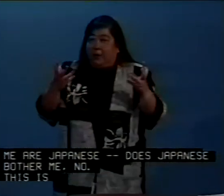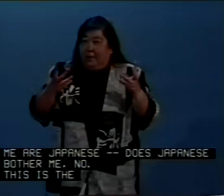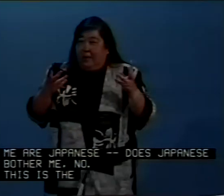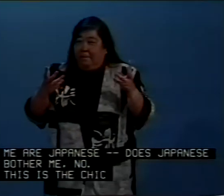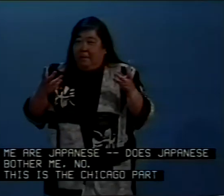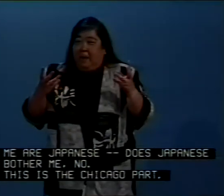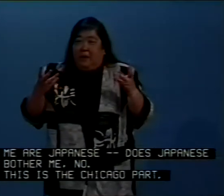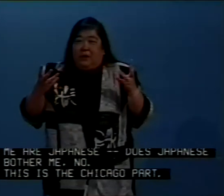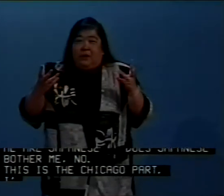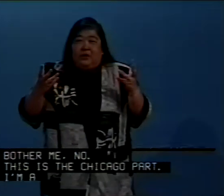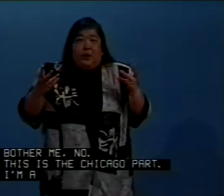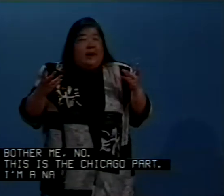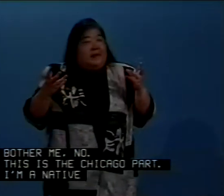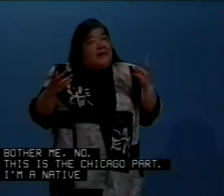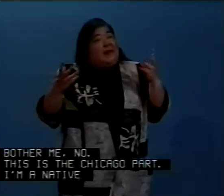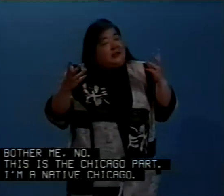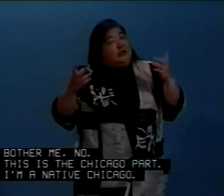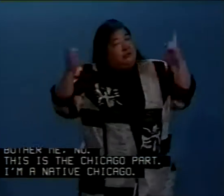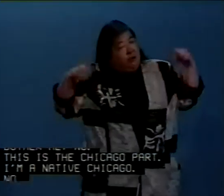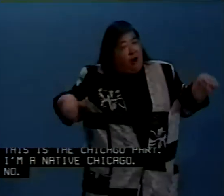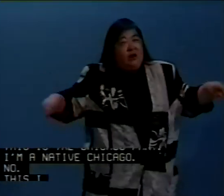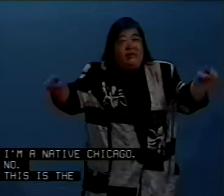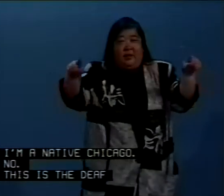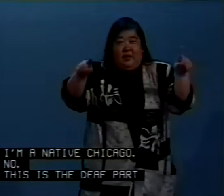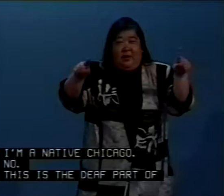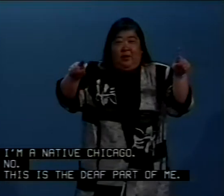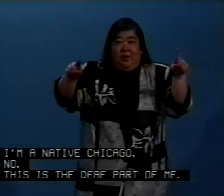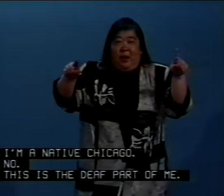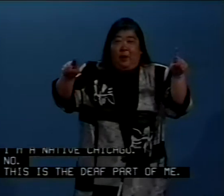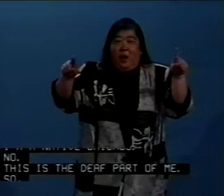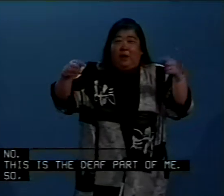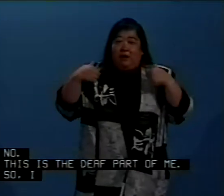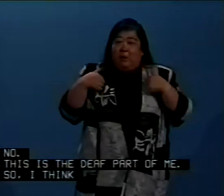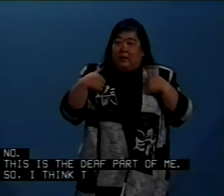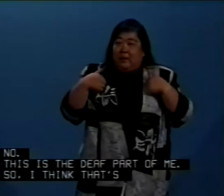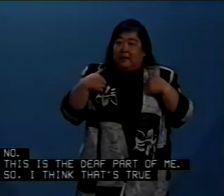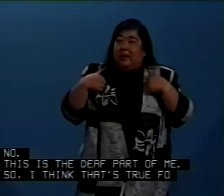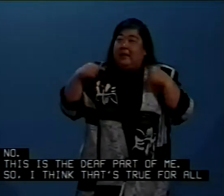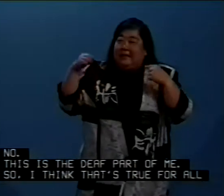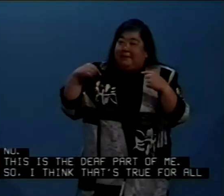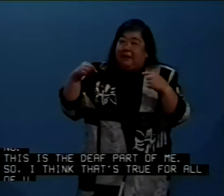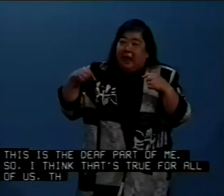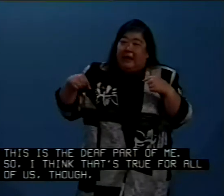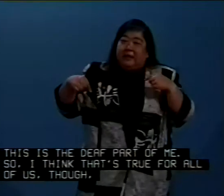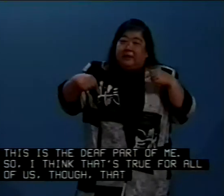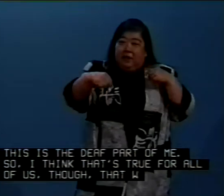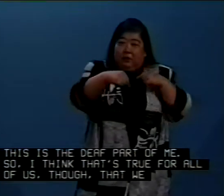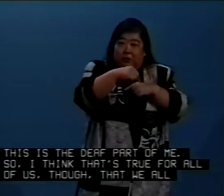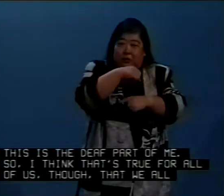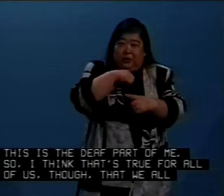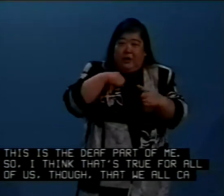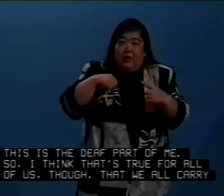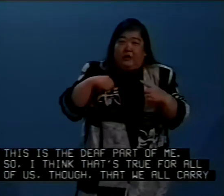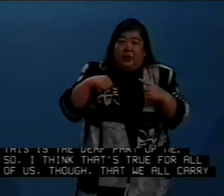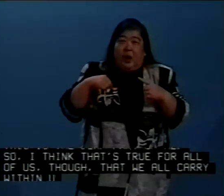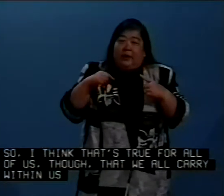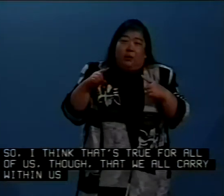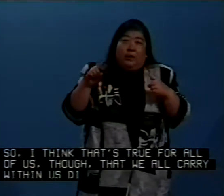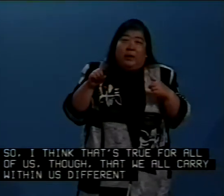of me. So I think that's true for all of us, though, that we all carry within us different kinds of cultures. So I don't think we